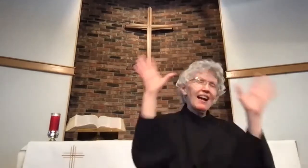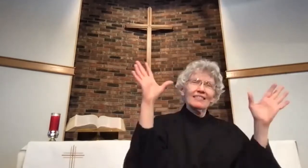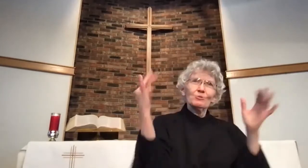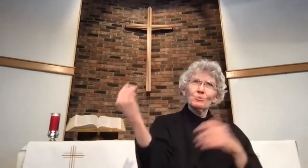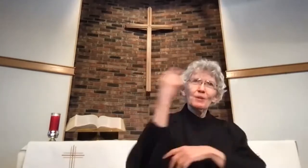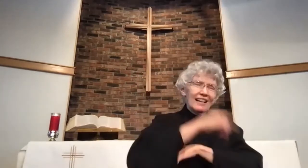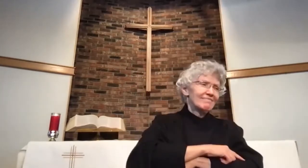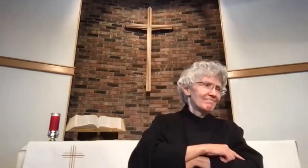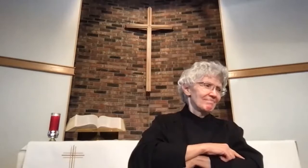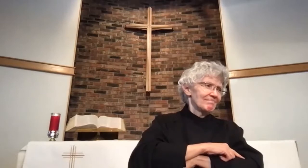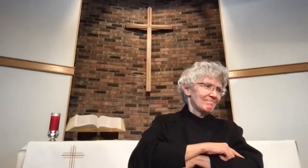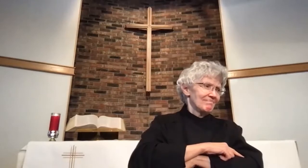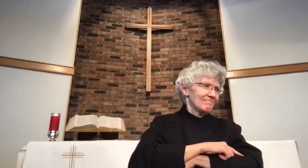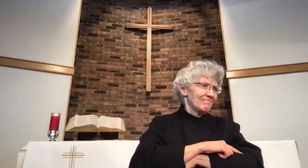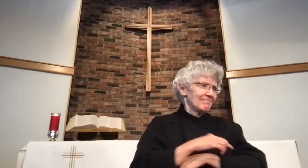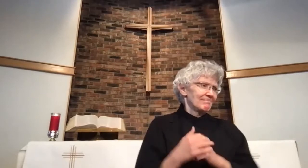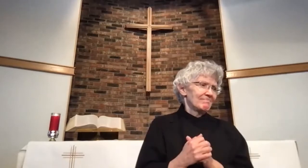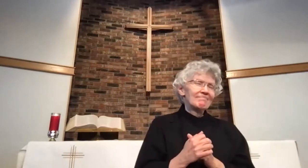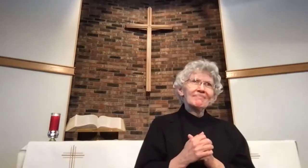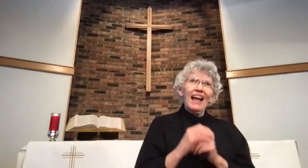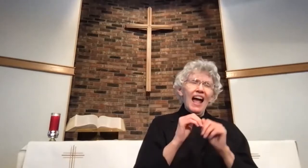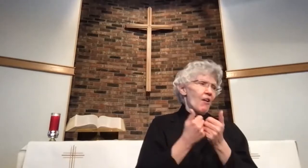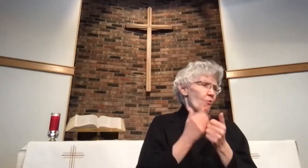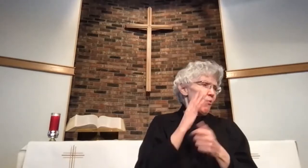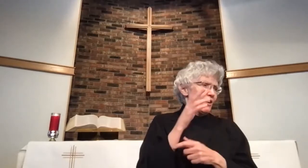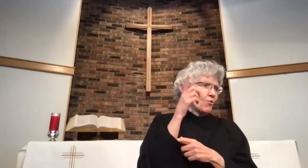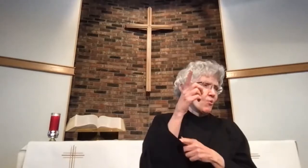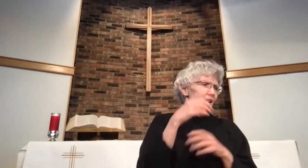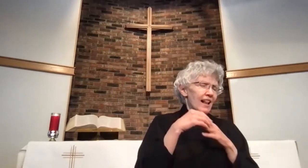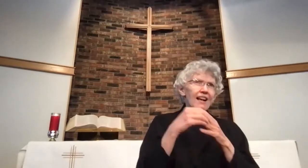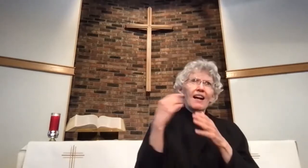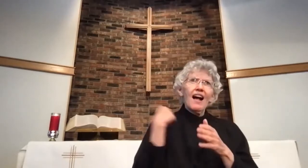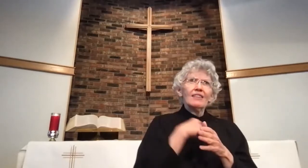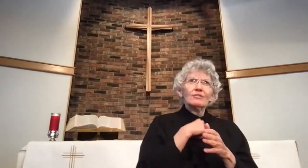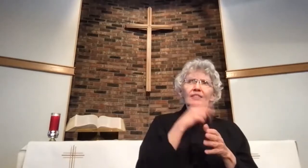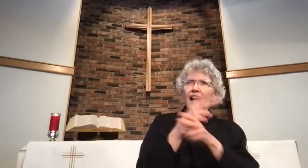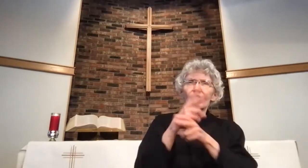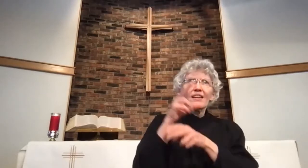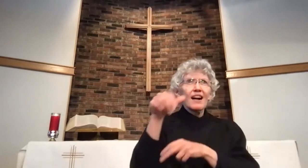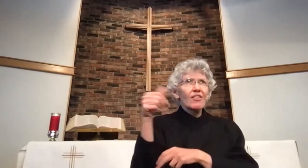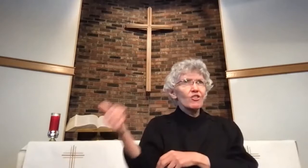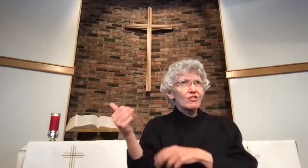power and purpose. Reveal yourself to us today.